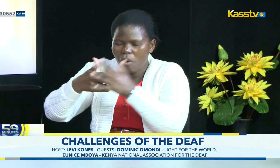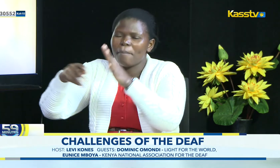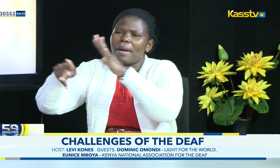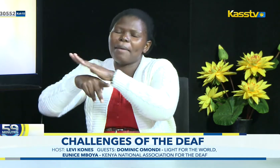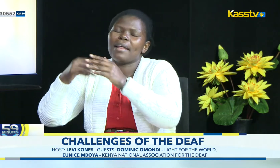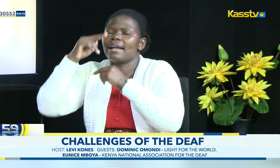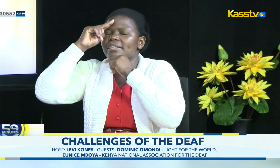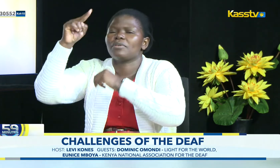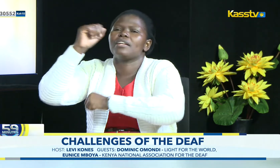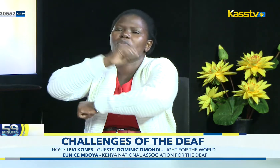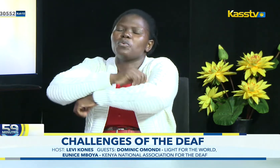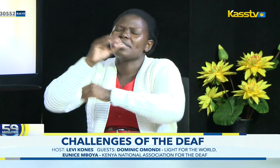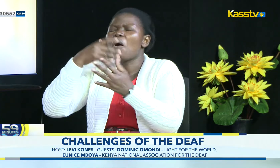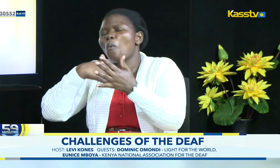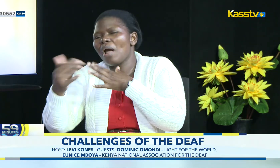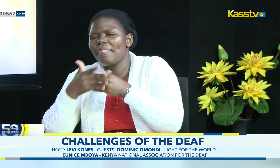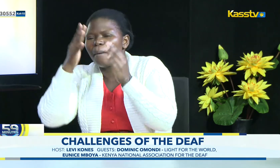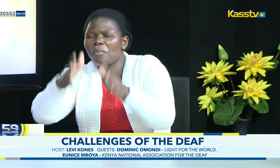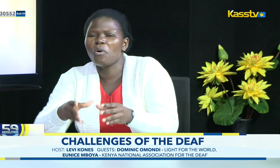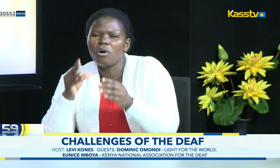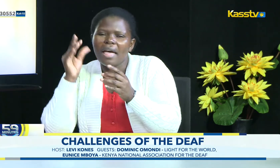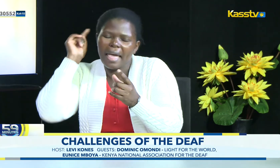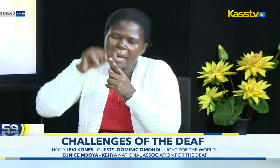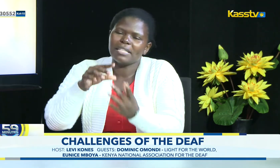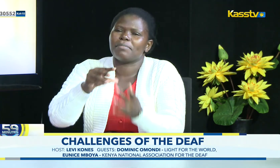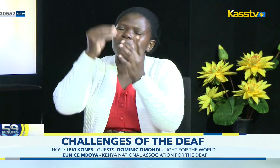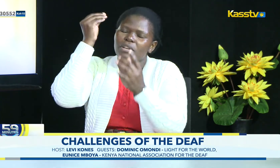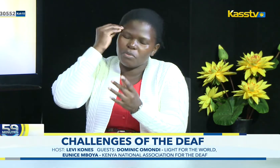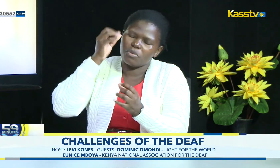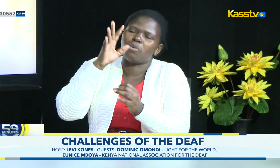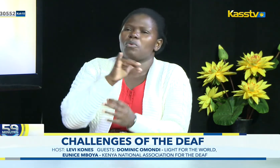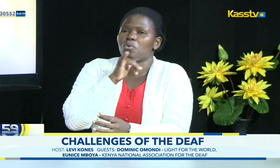if we can have Kenya Sign Language being made part